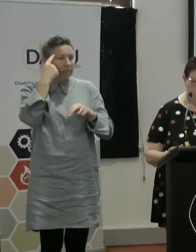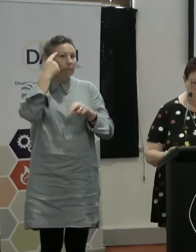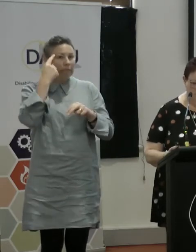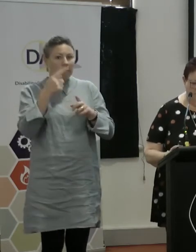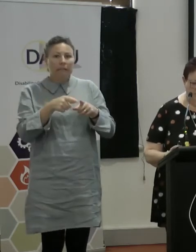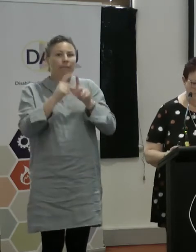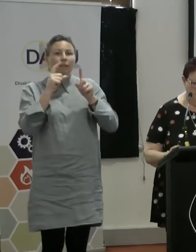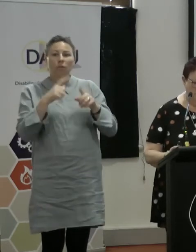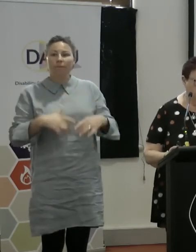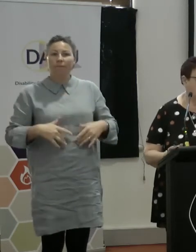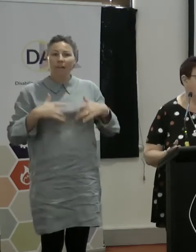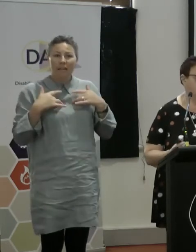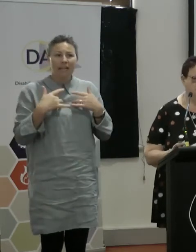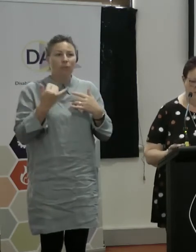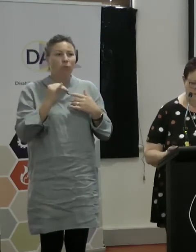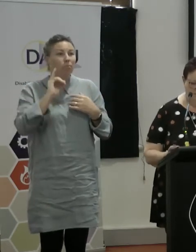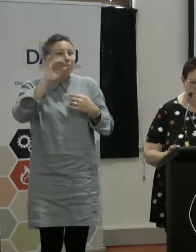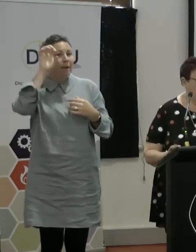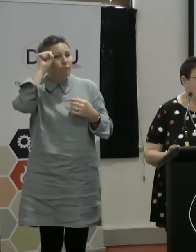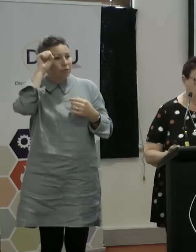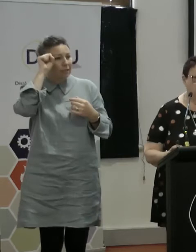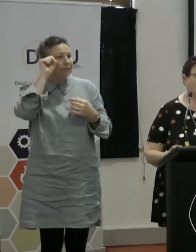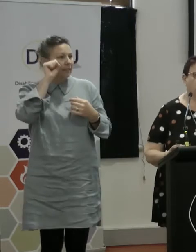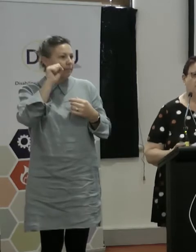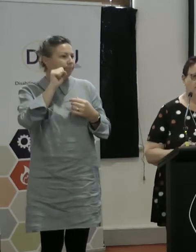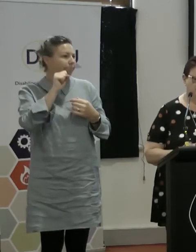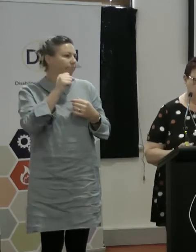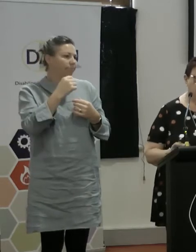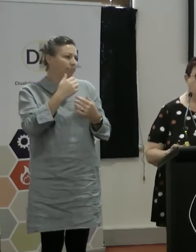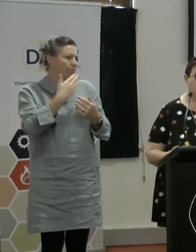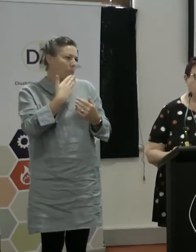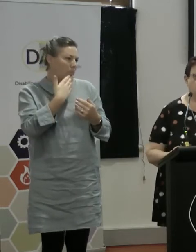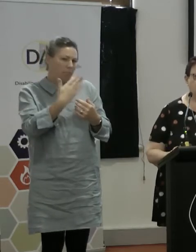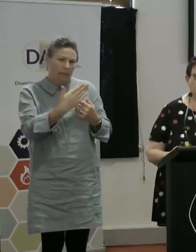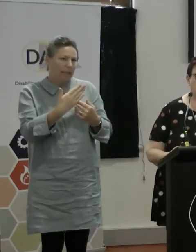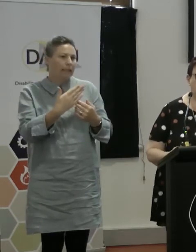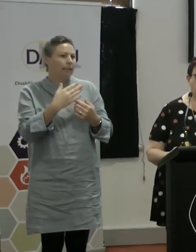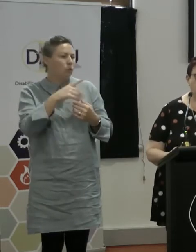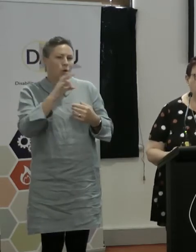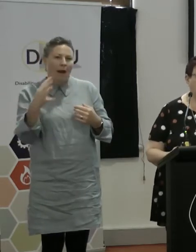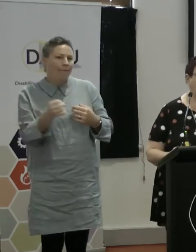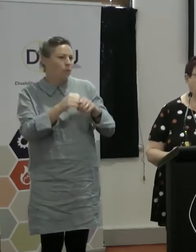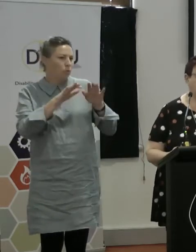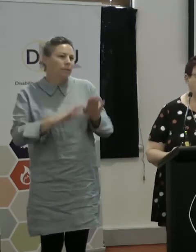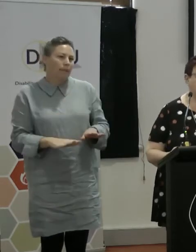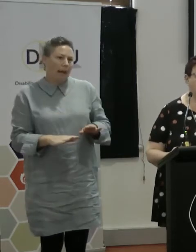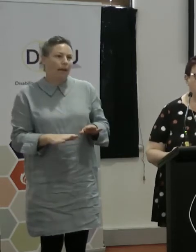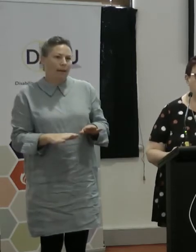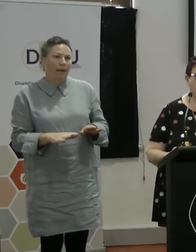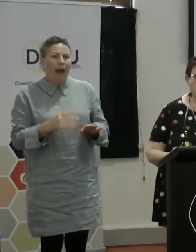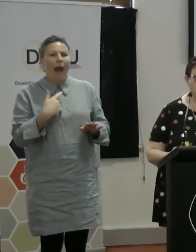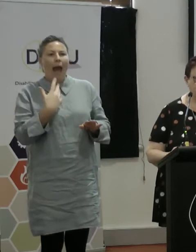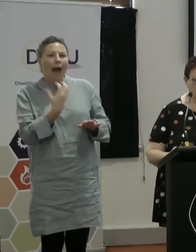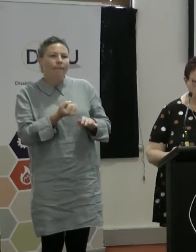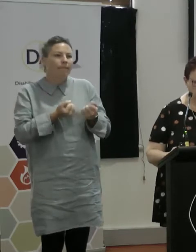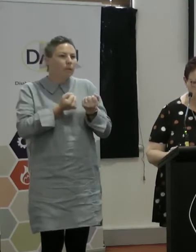difficult feelings or memories, then you're absolutely not obligated to stay in the room, and there is assistance available to